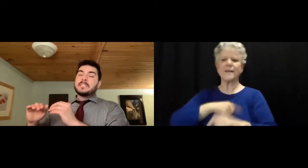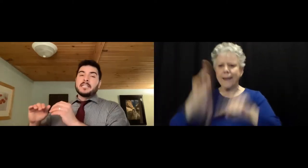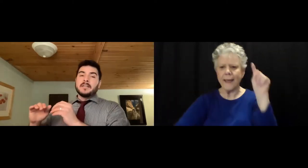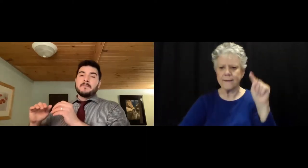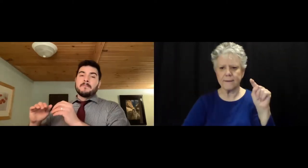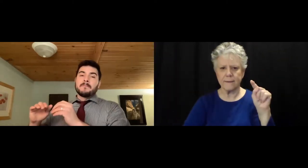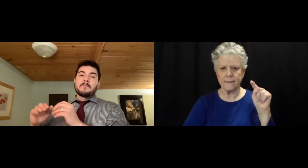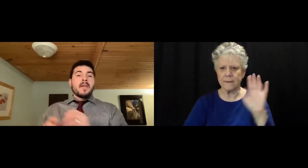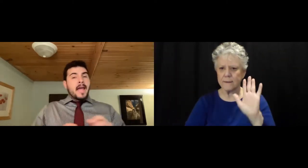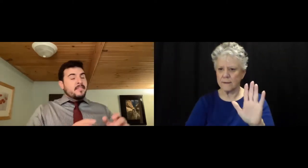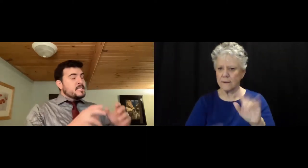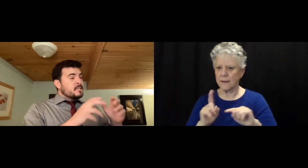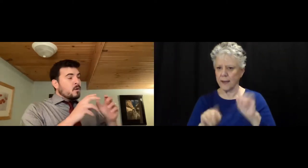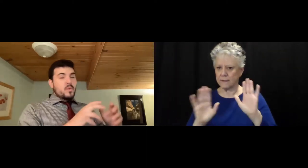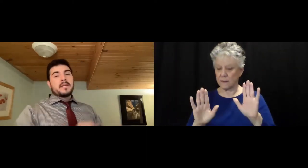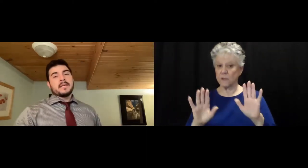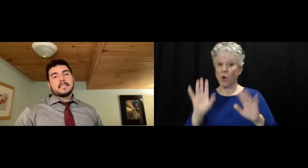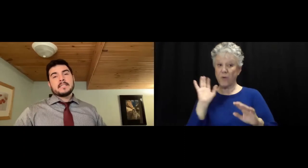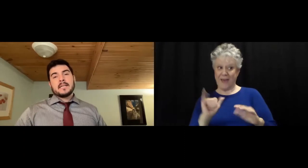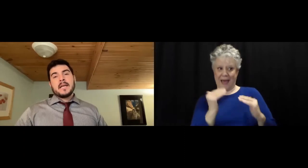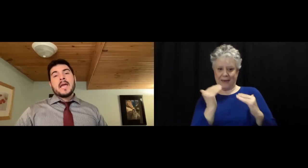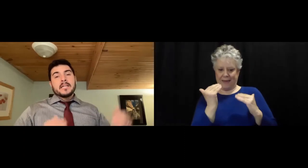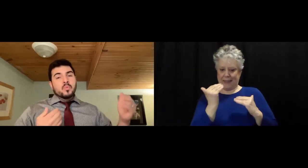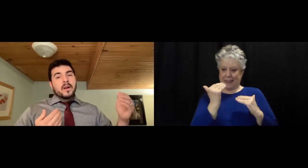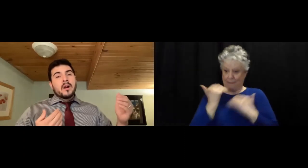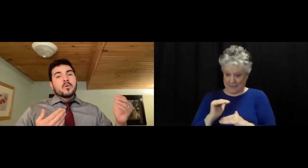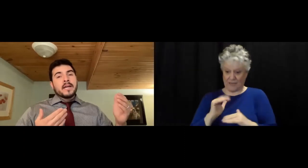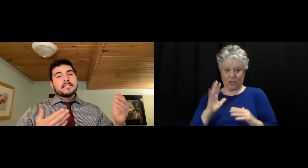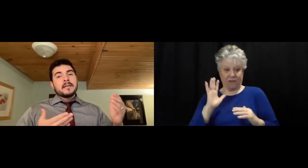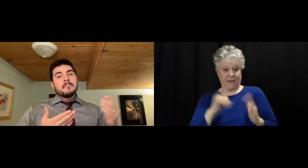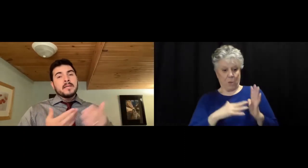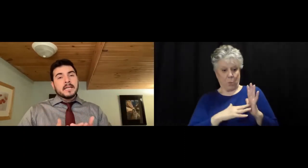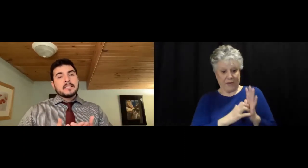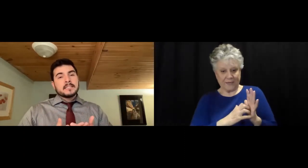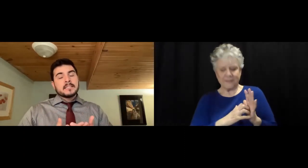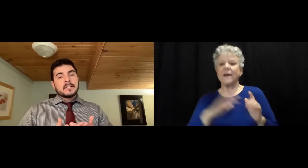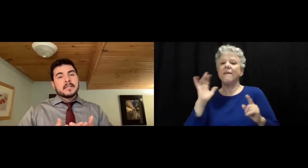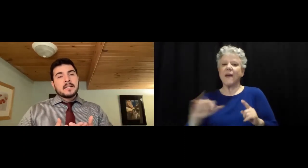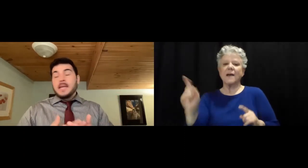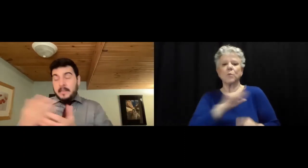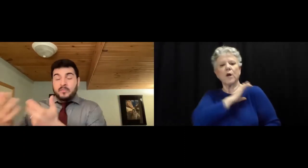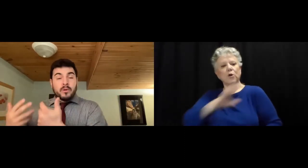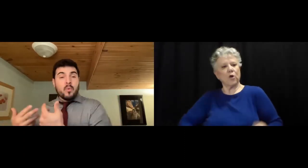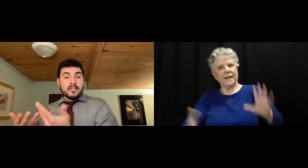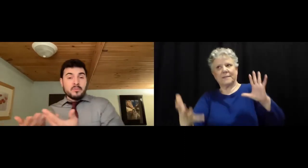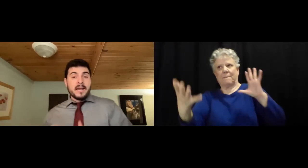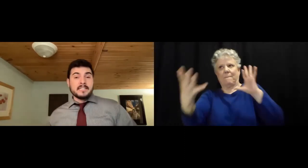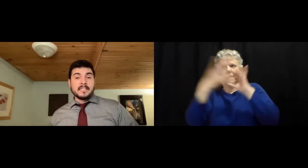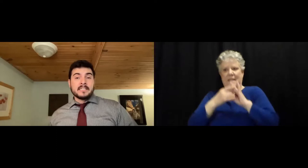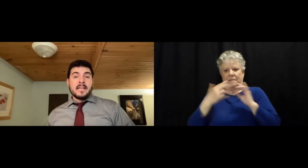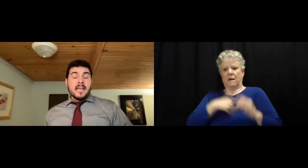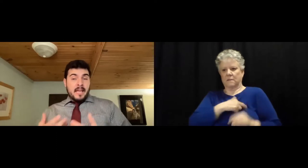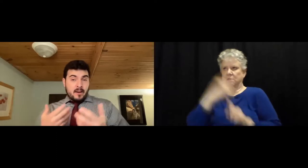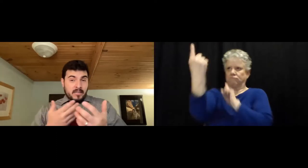This limitation and this weakness is where Christ meets us. This is what Aquinas